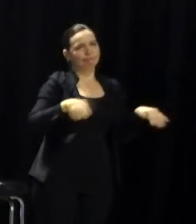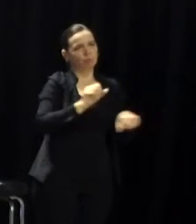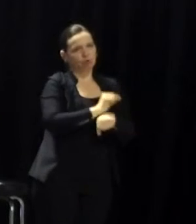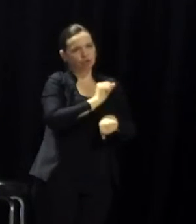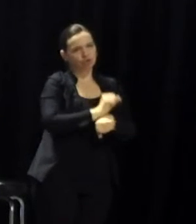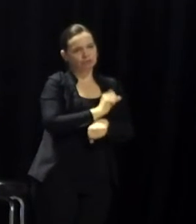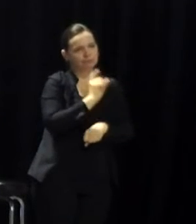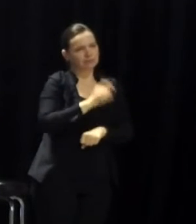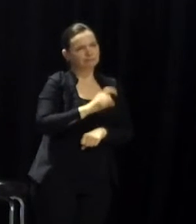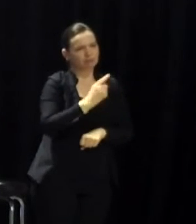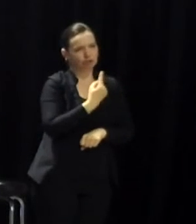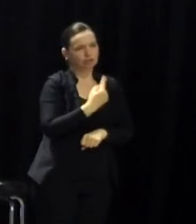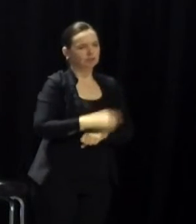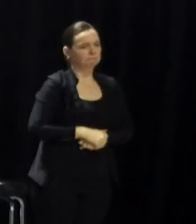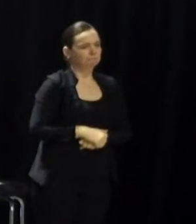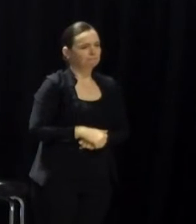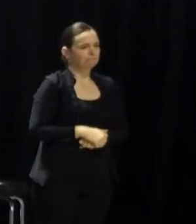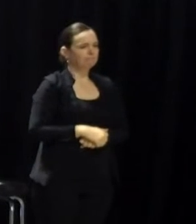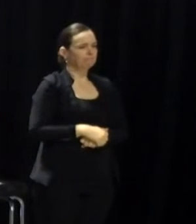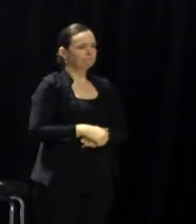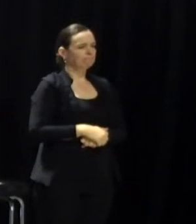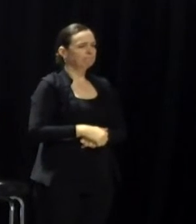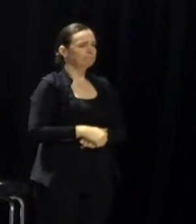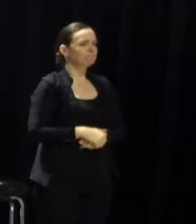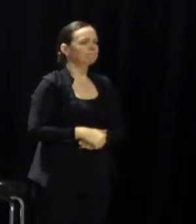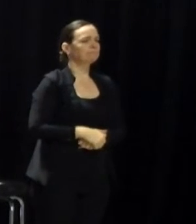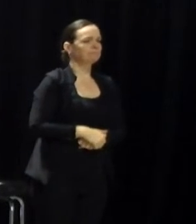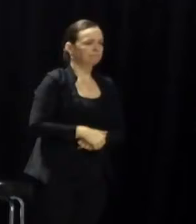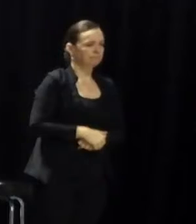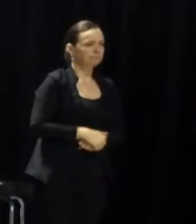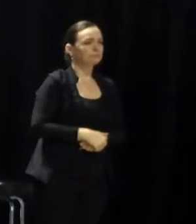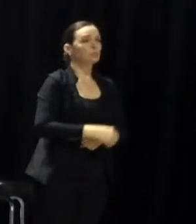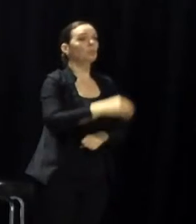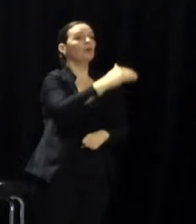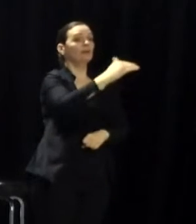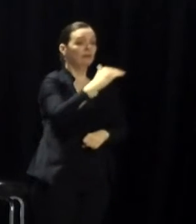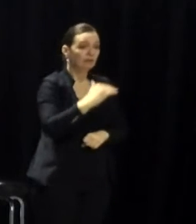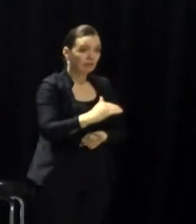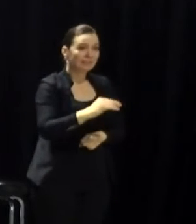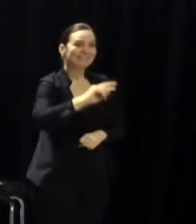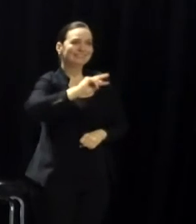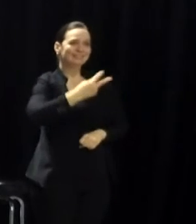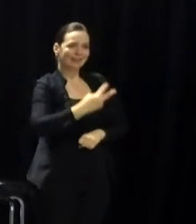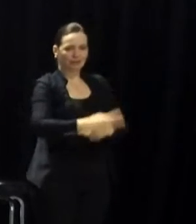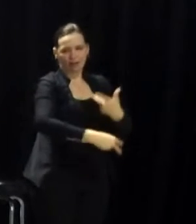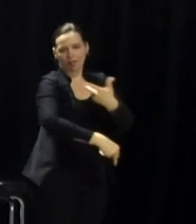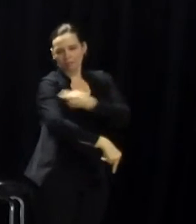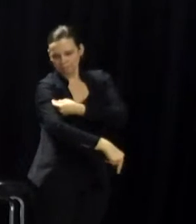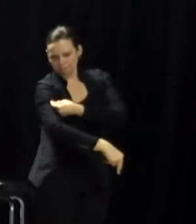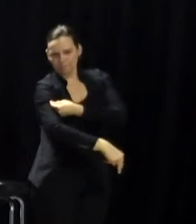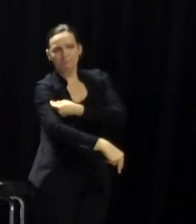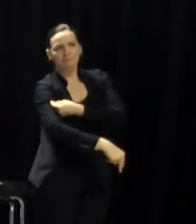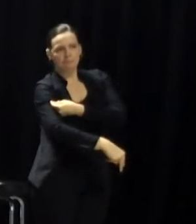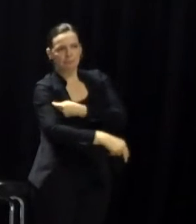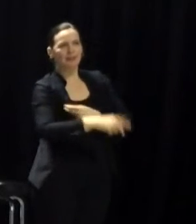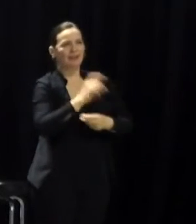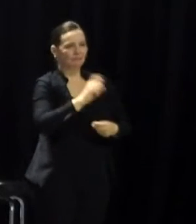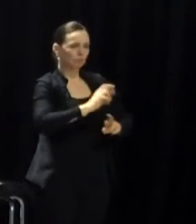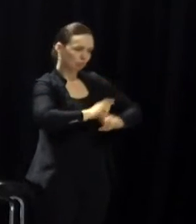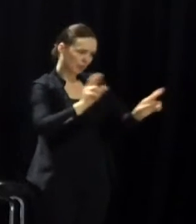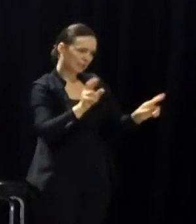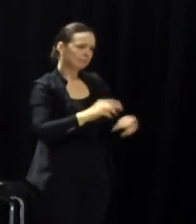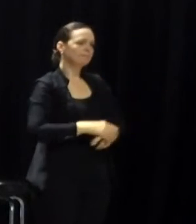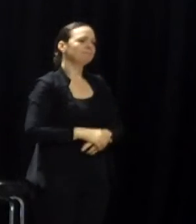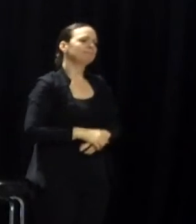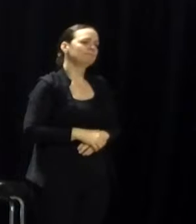more comprehensive, and potentially you start looking at second shots for 1A, we may need a second site. And then